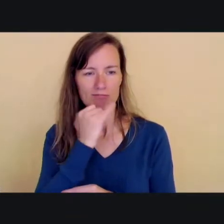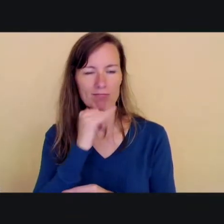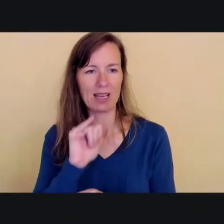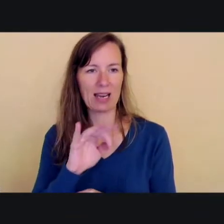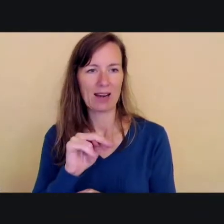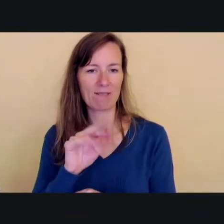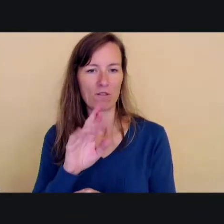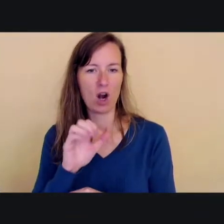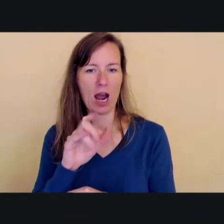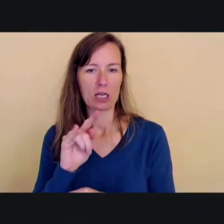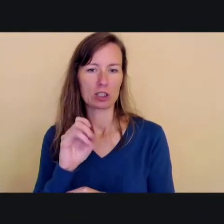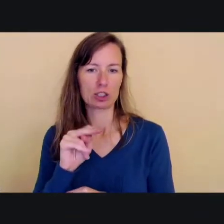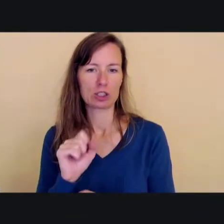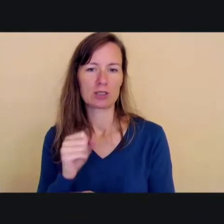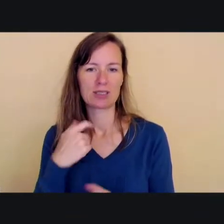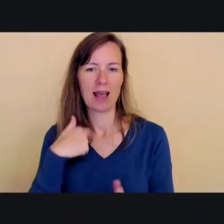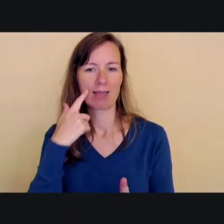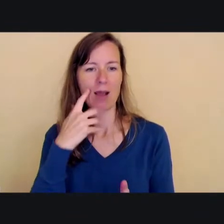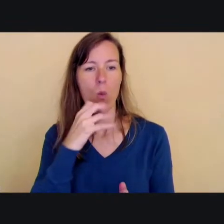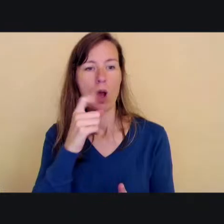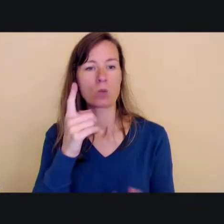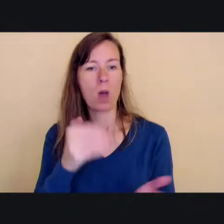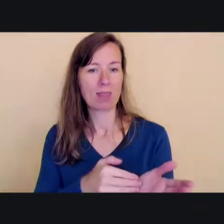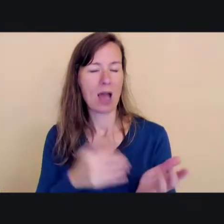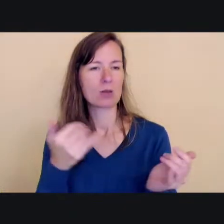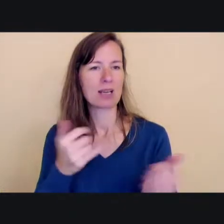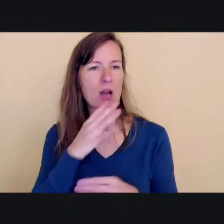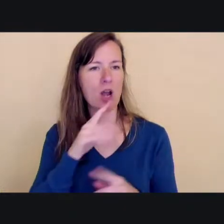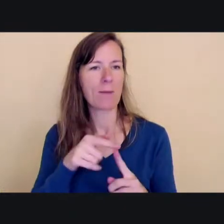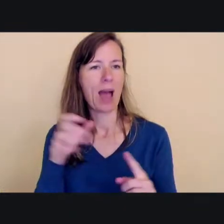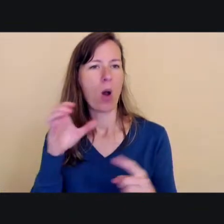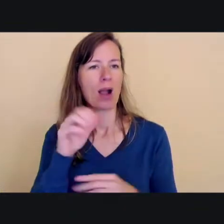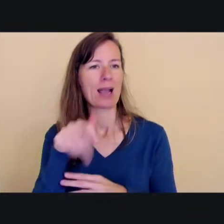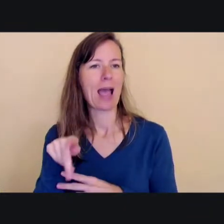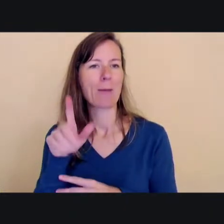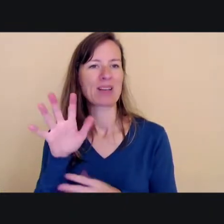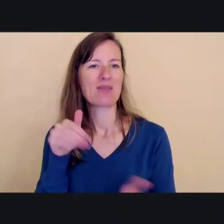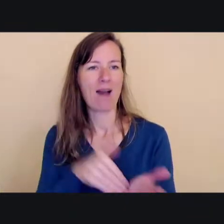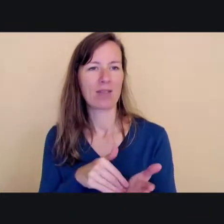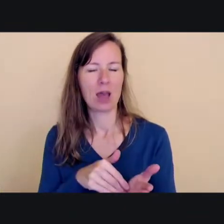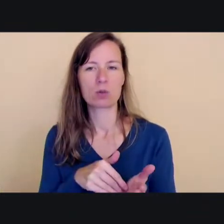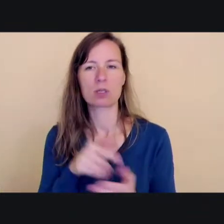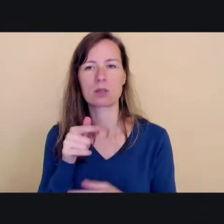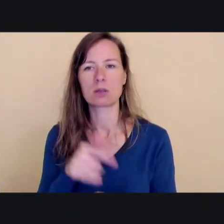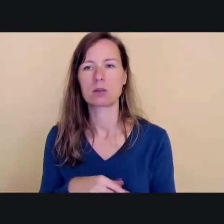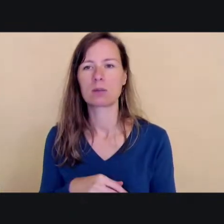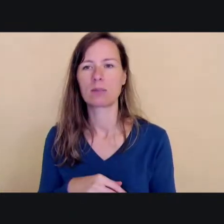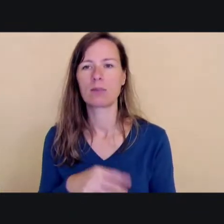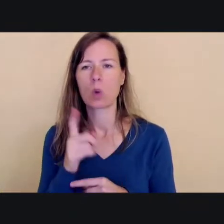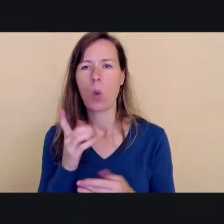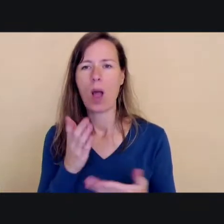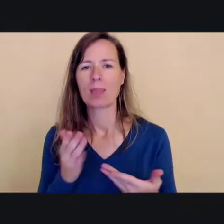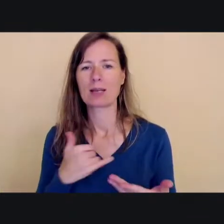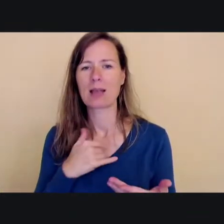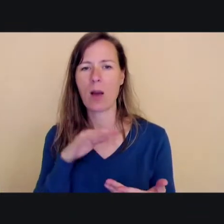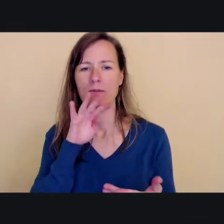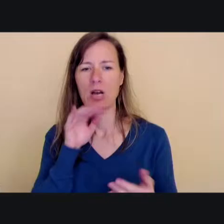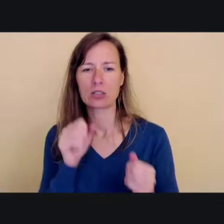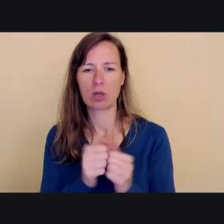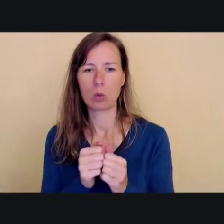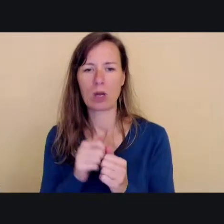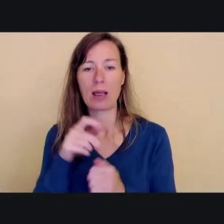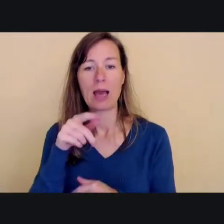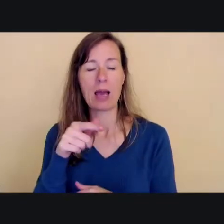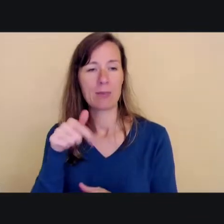$5,000. One of the things that I am frustrated with is that as PGCMA's legislative